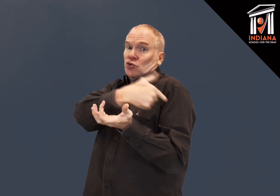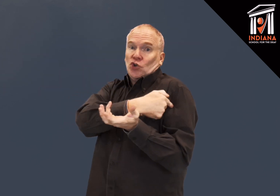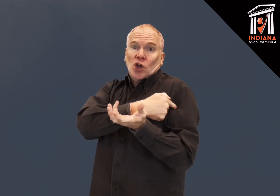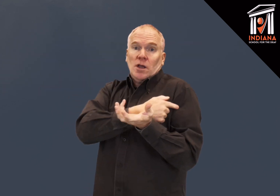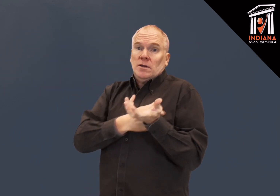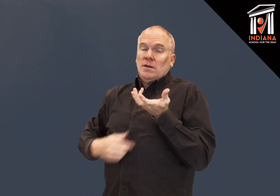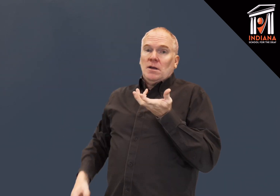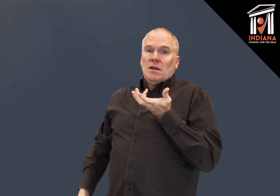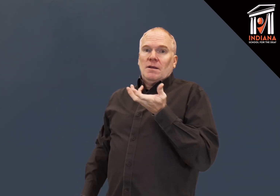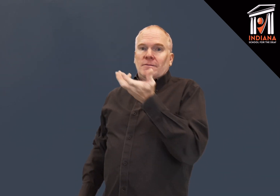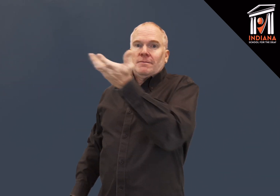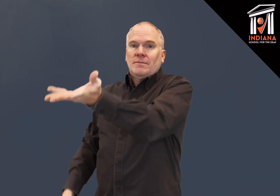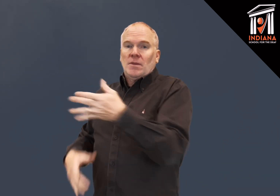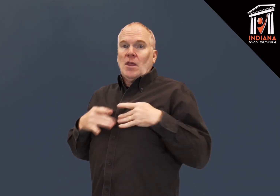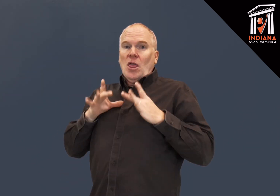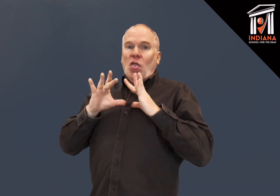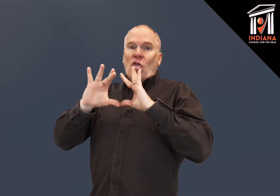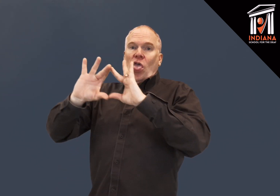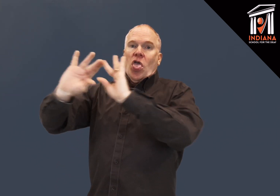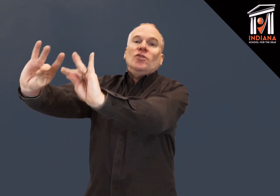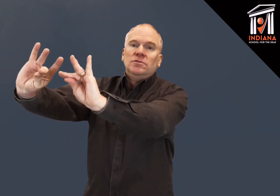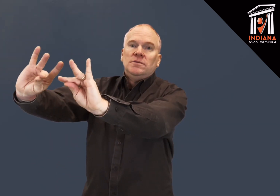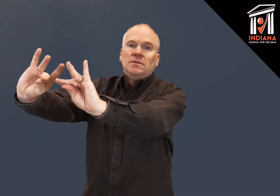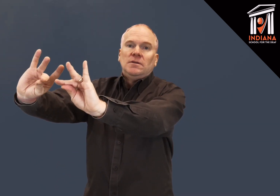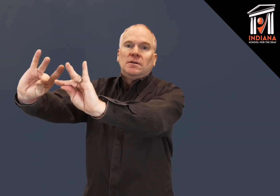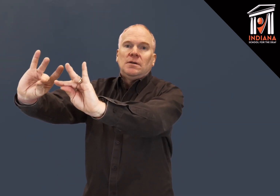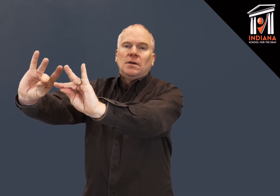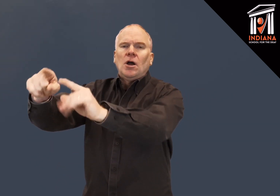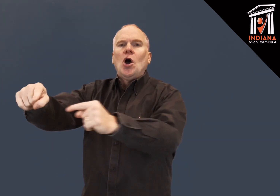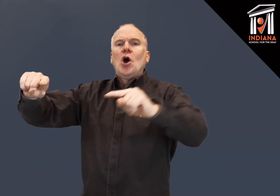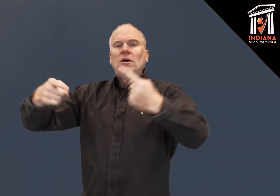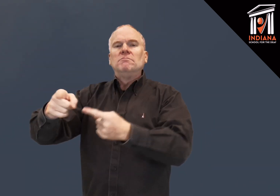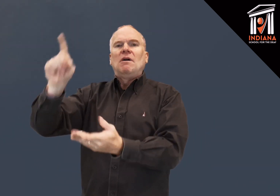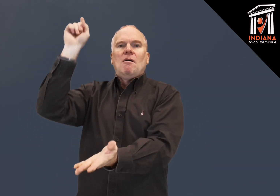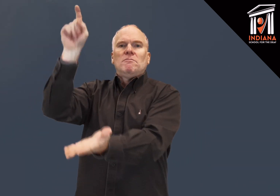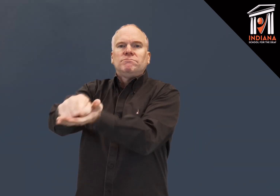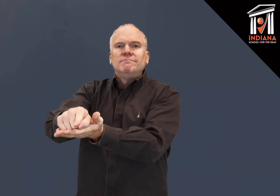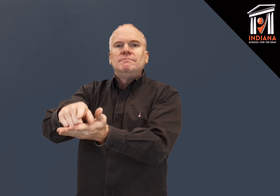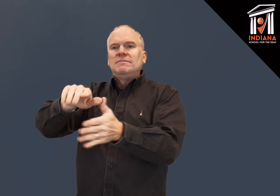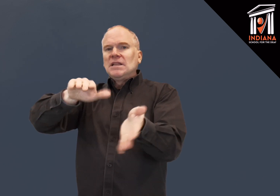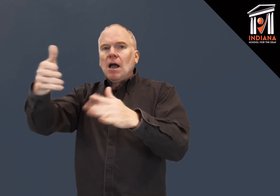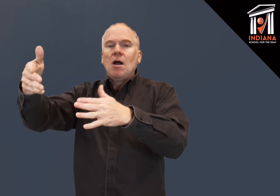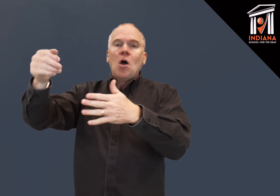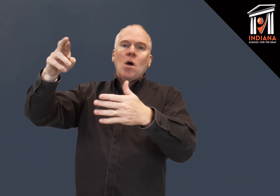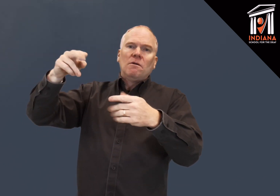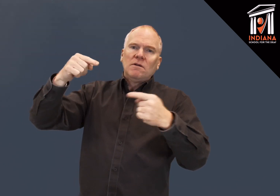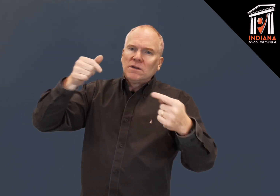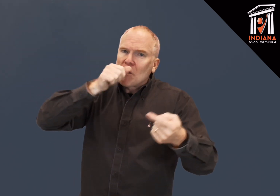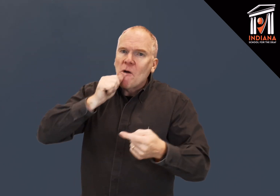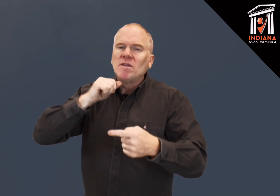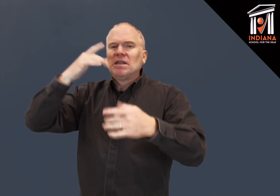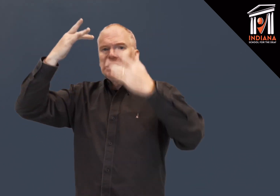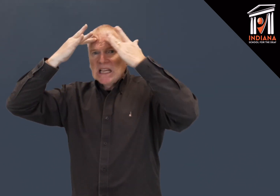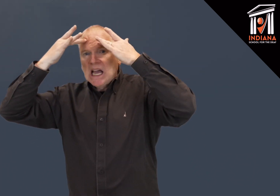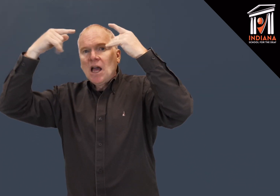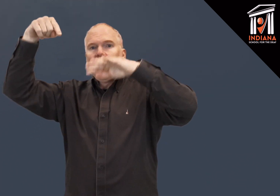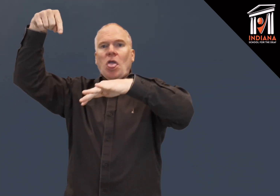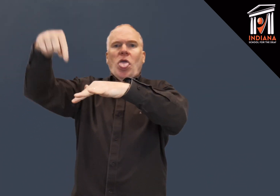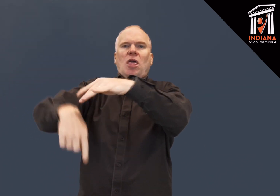I could potentially be exposed to that. Now, my body will fight that off. However, that virus is still living in my system. And then if I interact with other